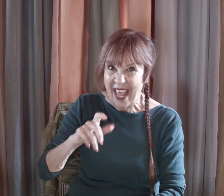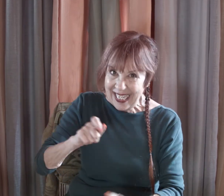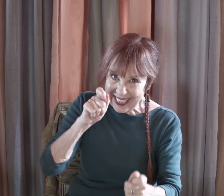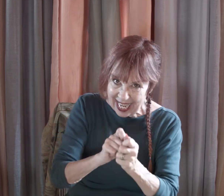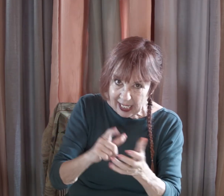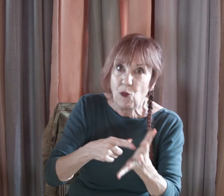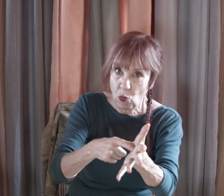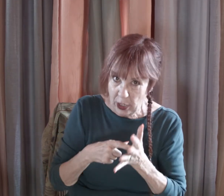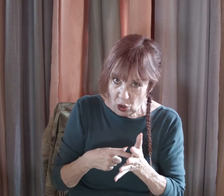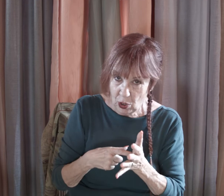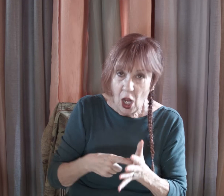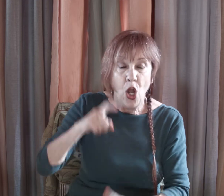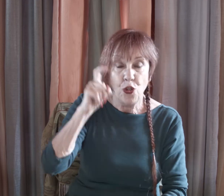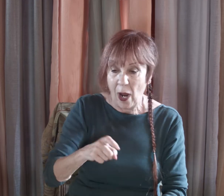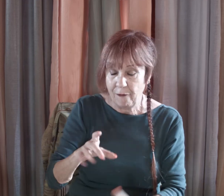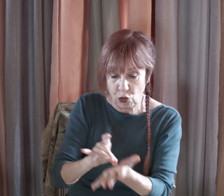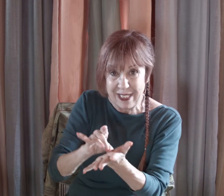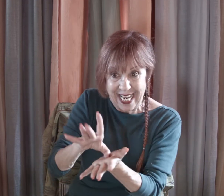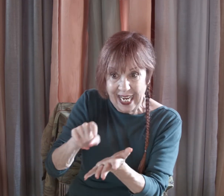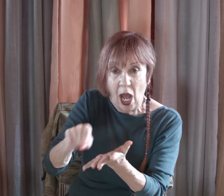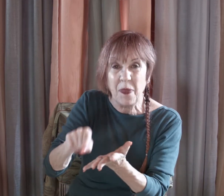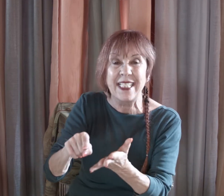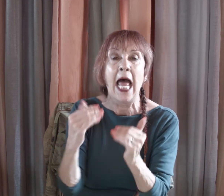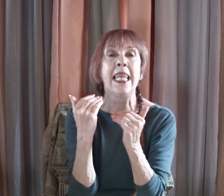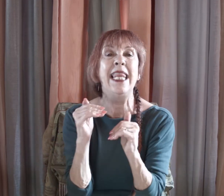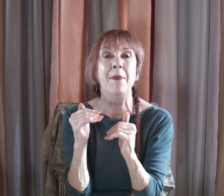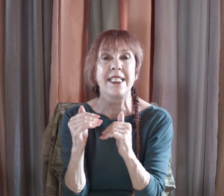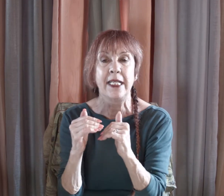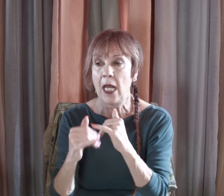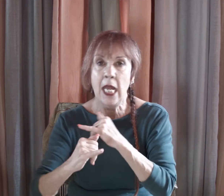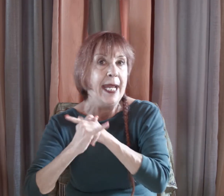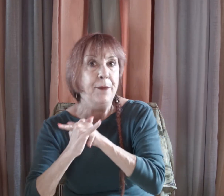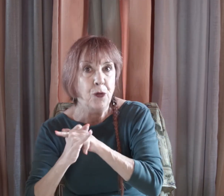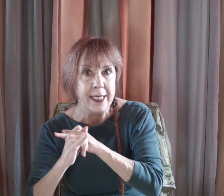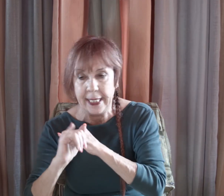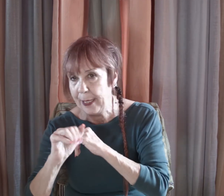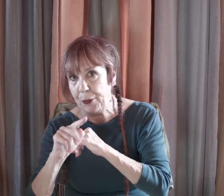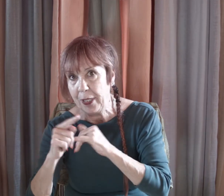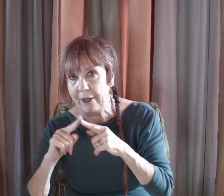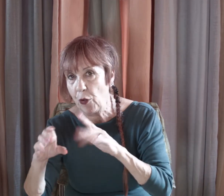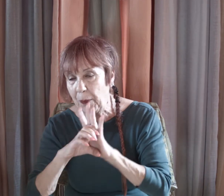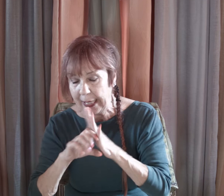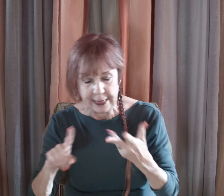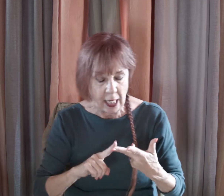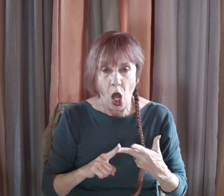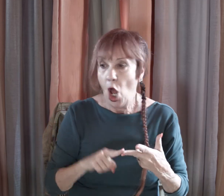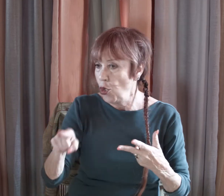is exactly what is required. You have to take out this limited immunity. You have to say that you can't